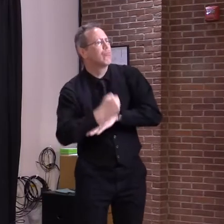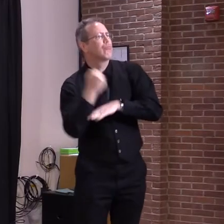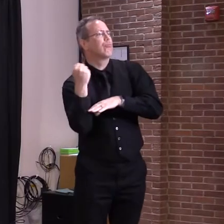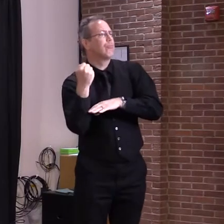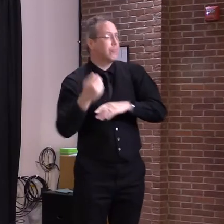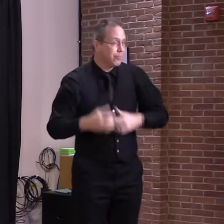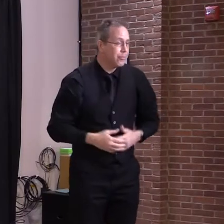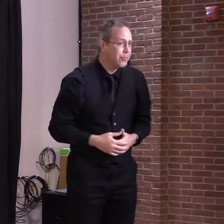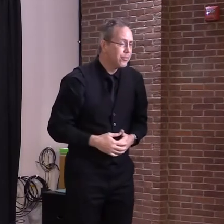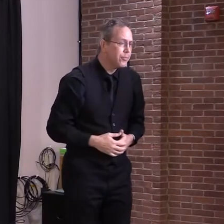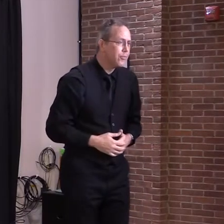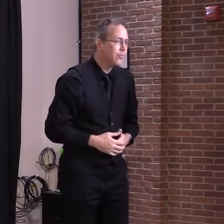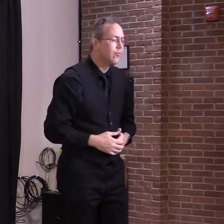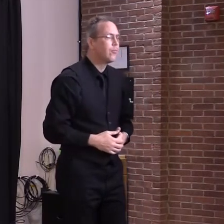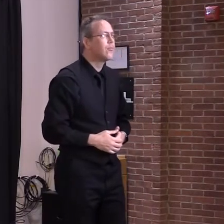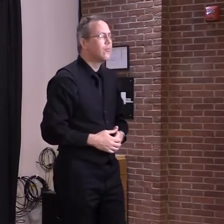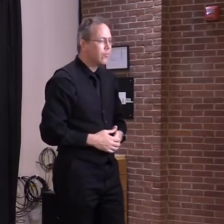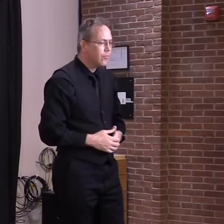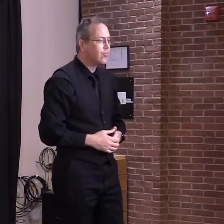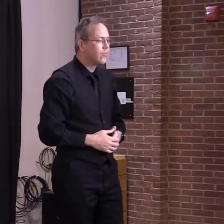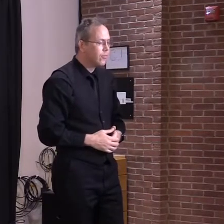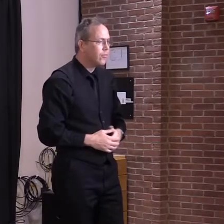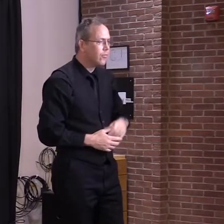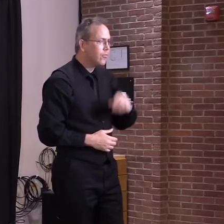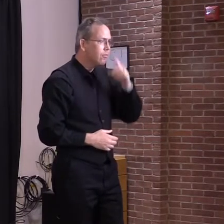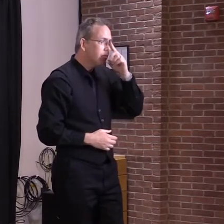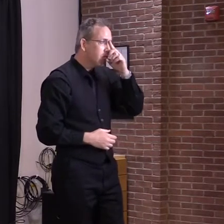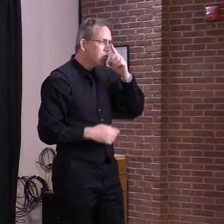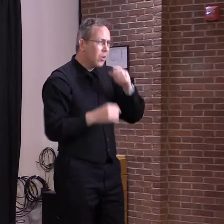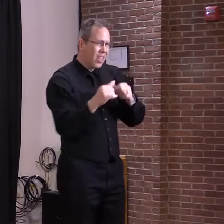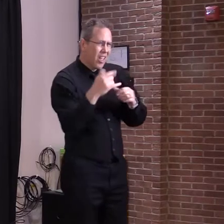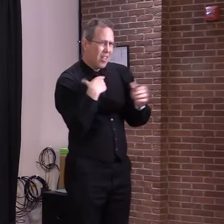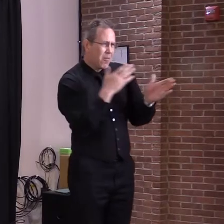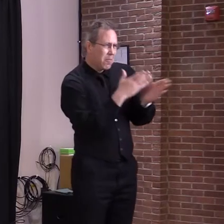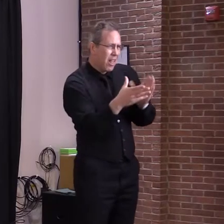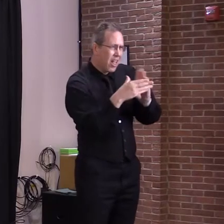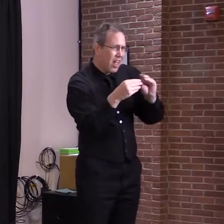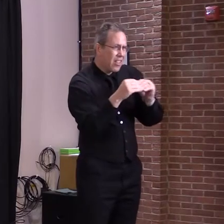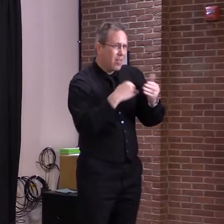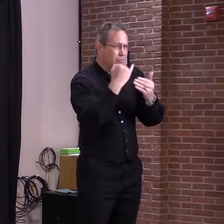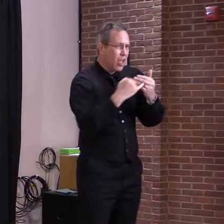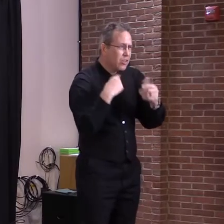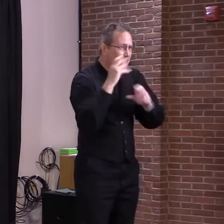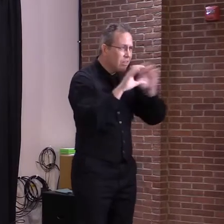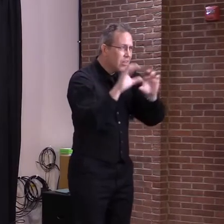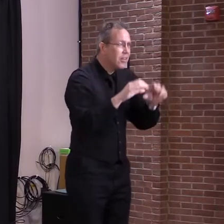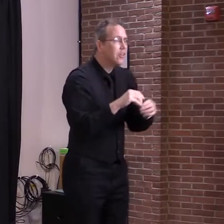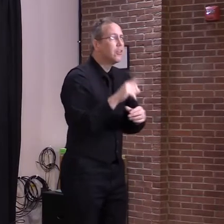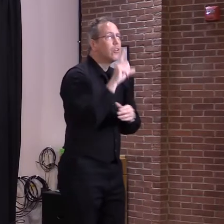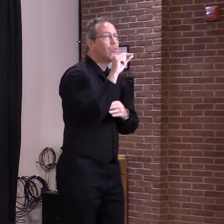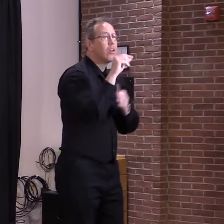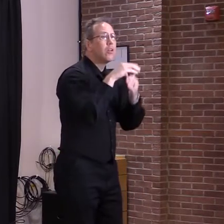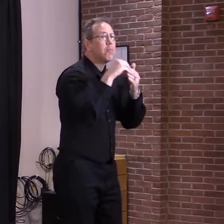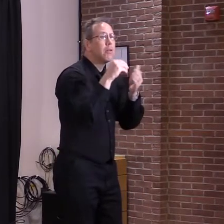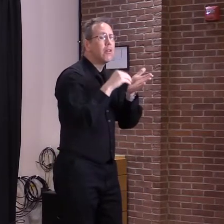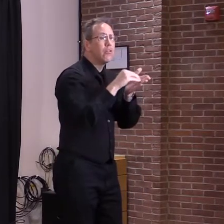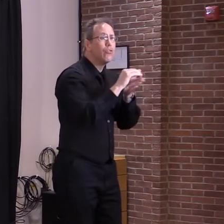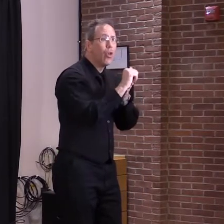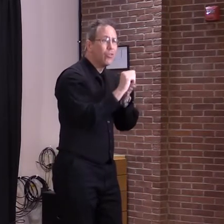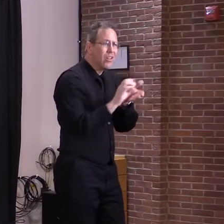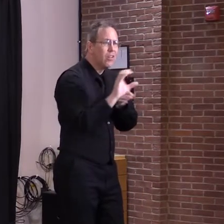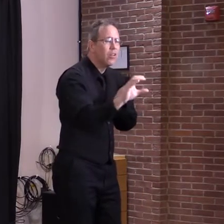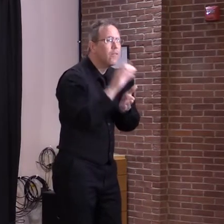state. Among the many initiatives is a $20 million business assistance program to create loans